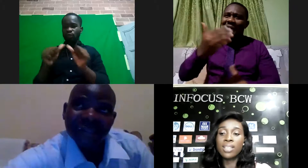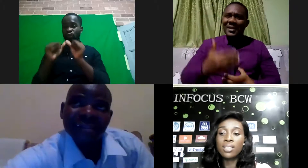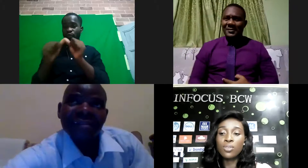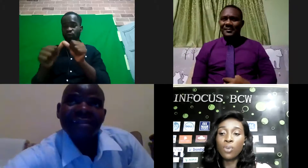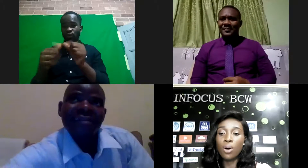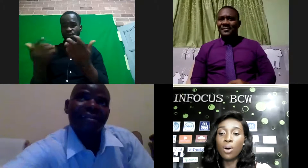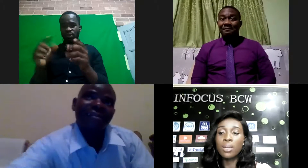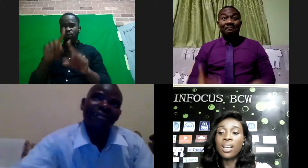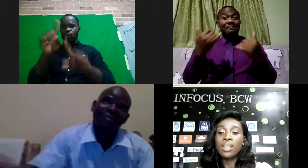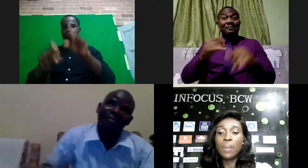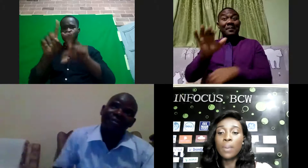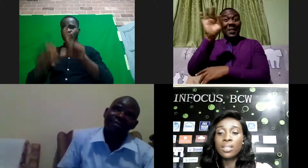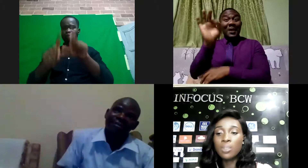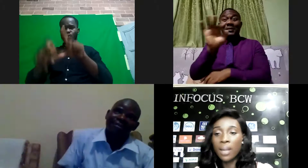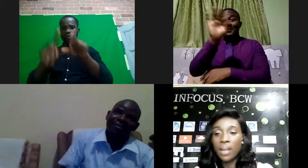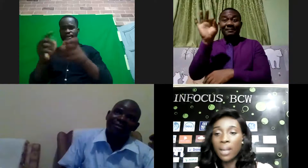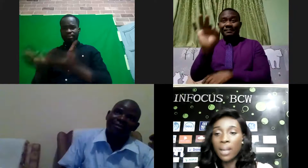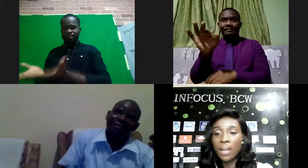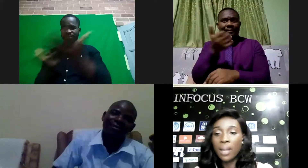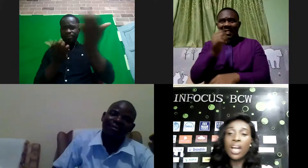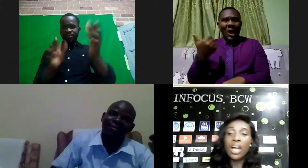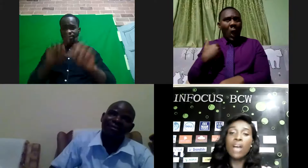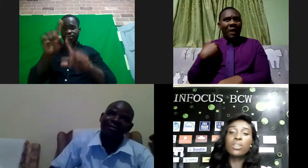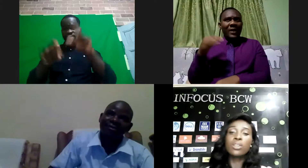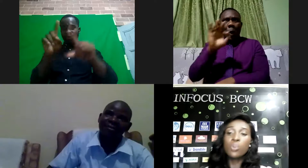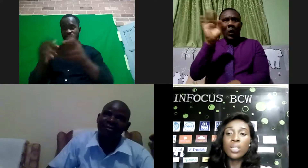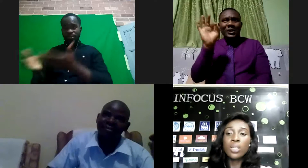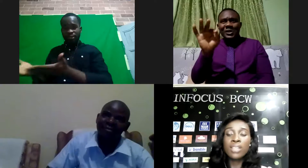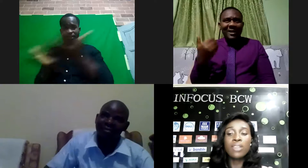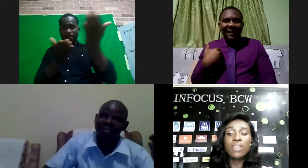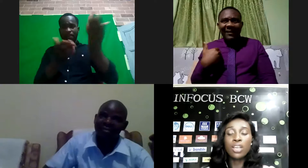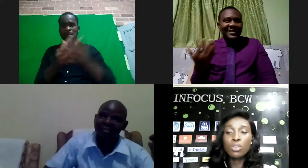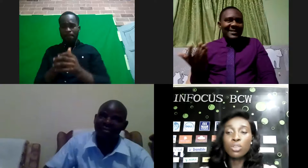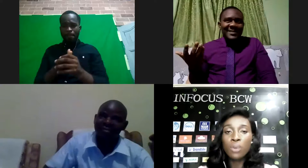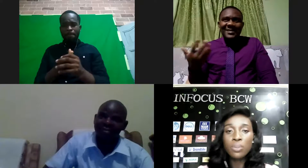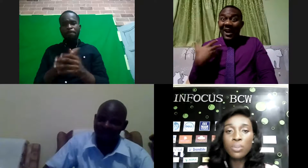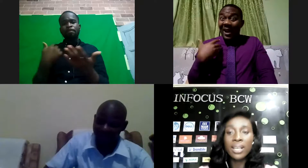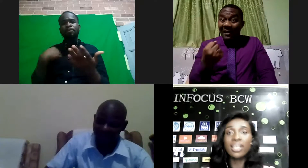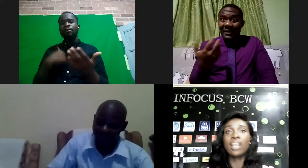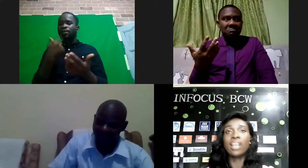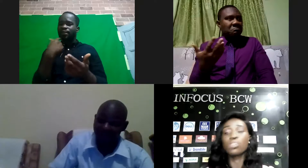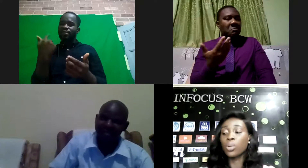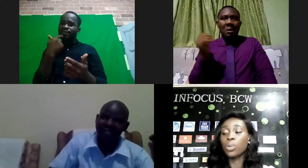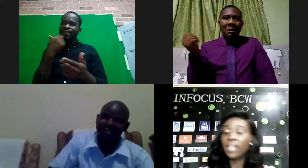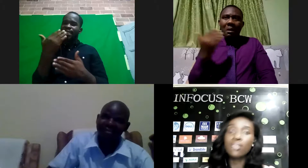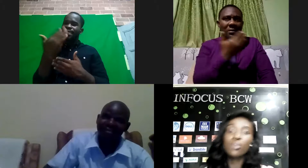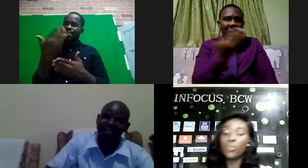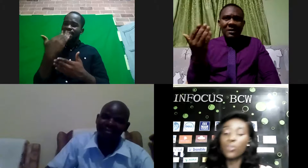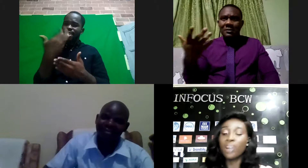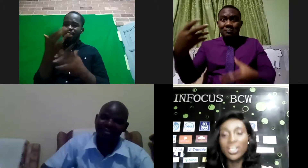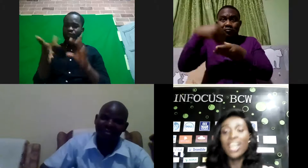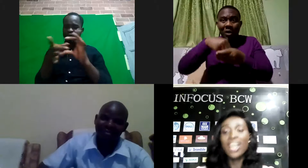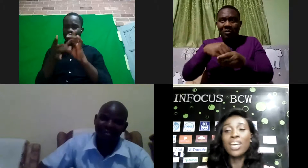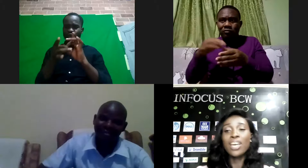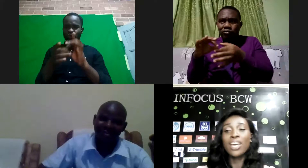questions from the participants all over. And we say thank you to everybody that has joined us so far.